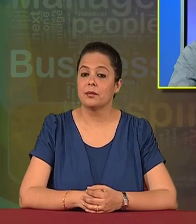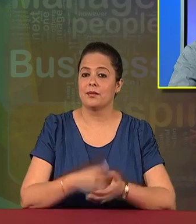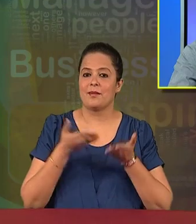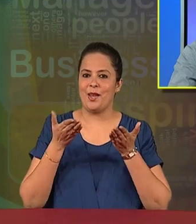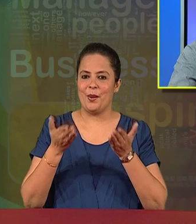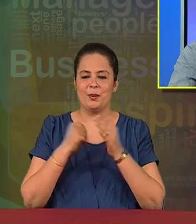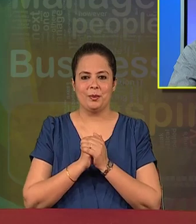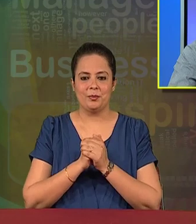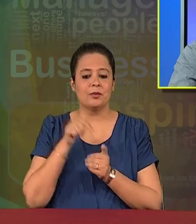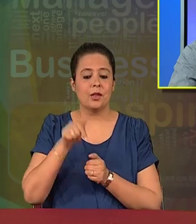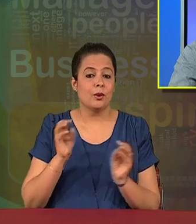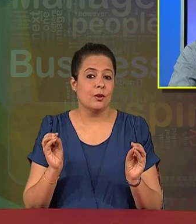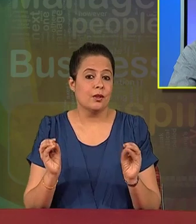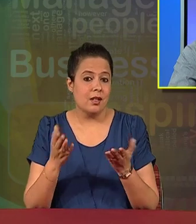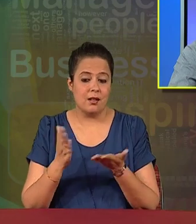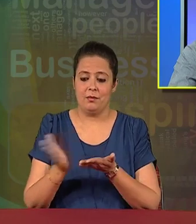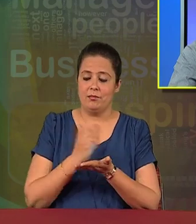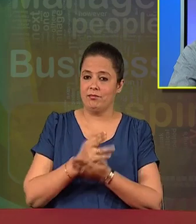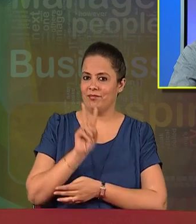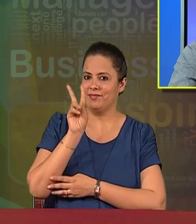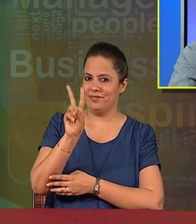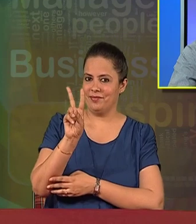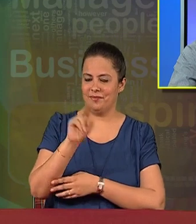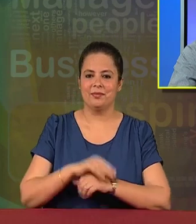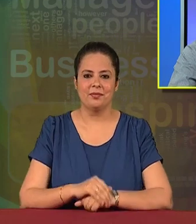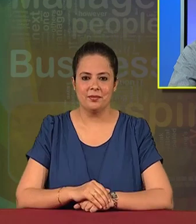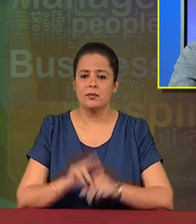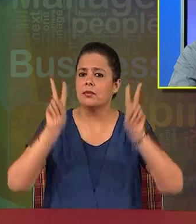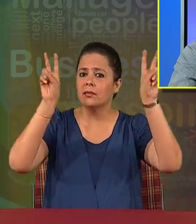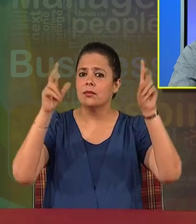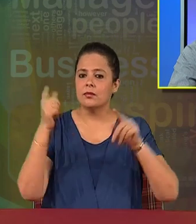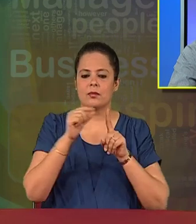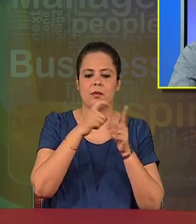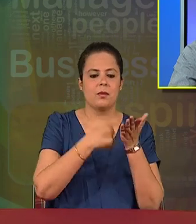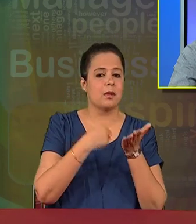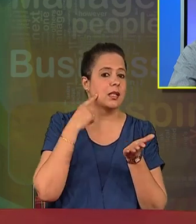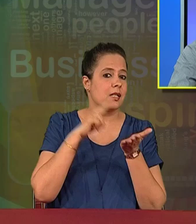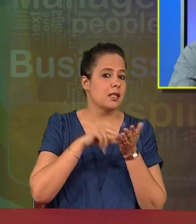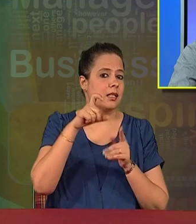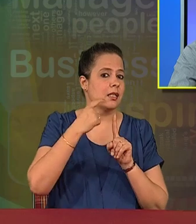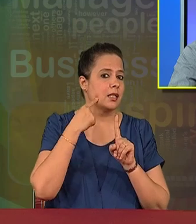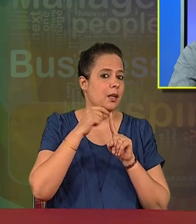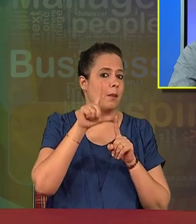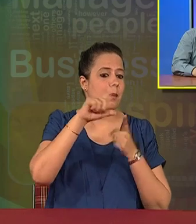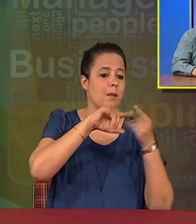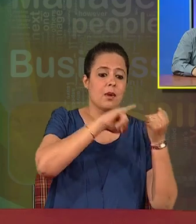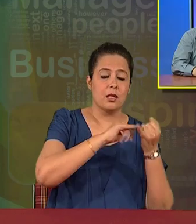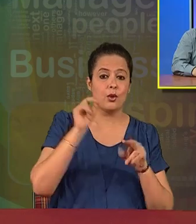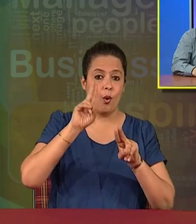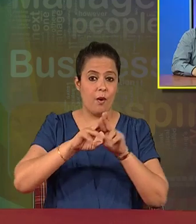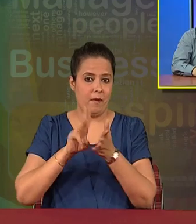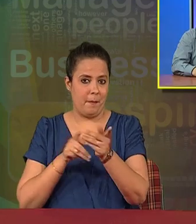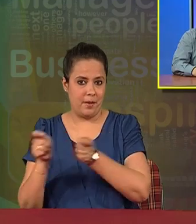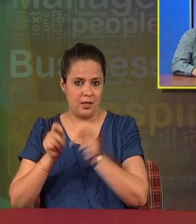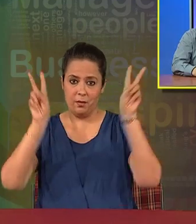Now, let me start our second chapter, and the title of the chapter is Principles of Management.